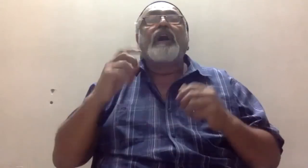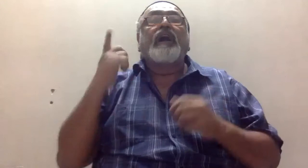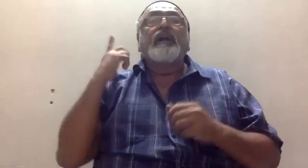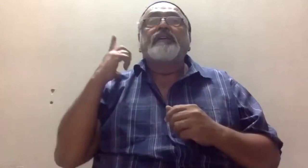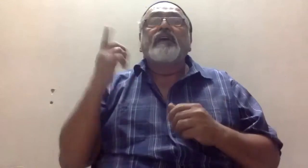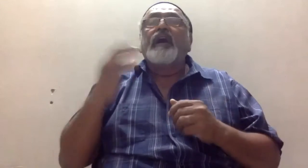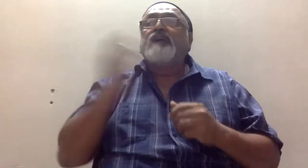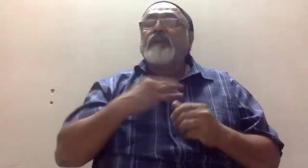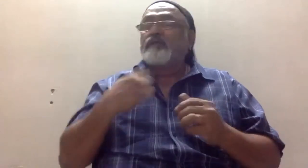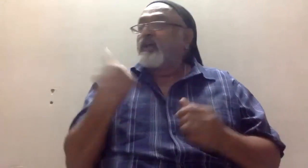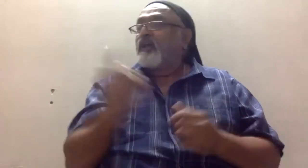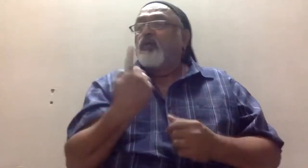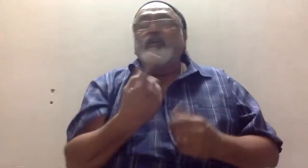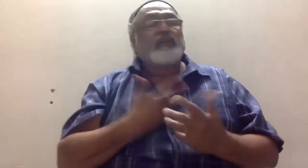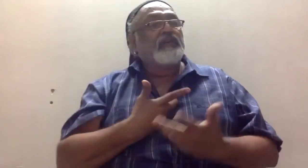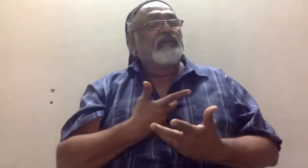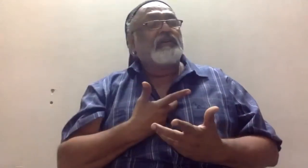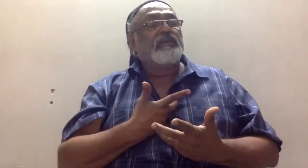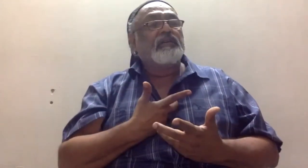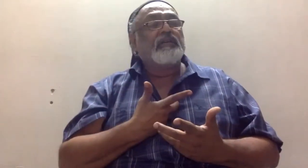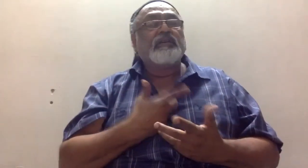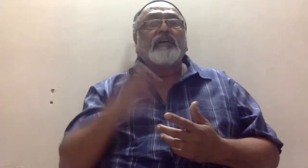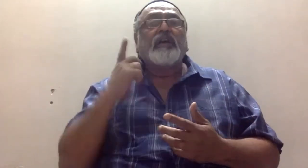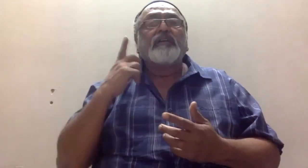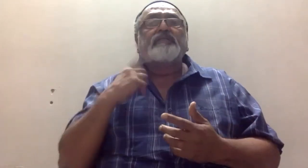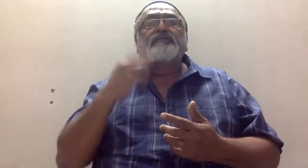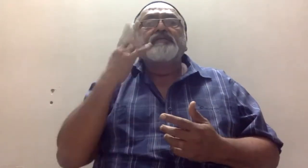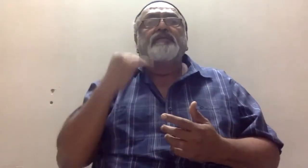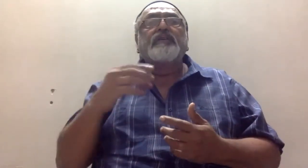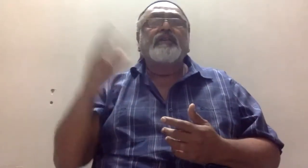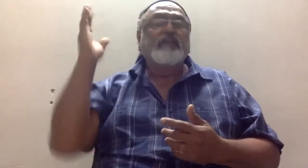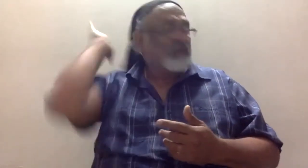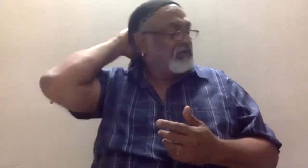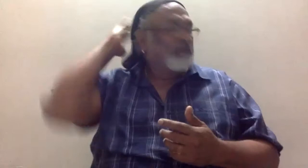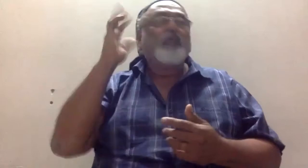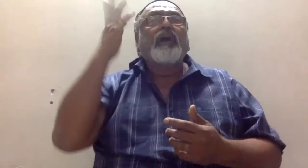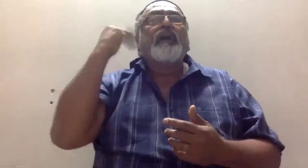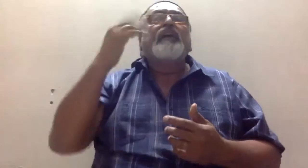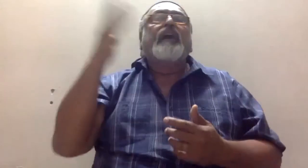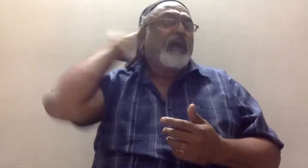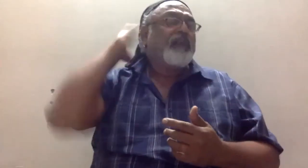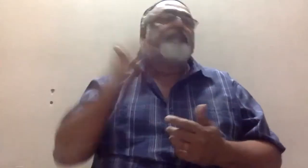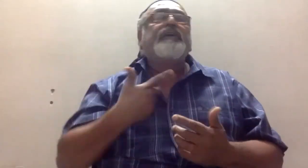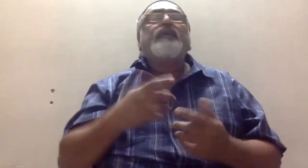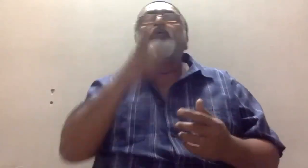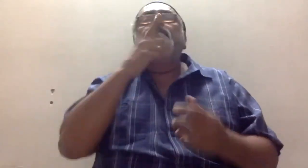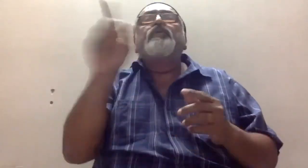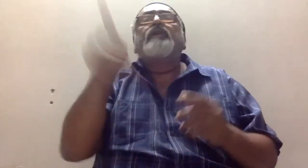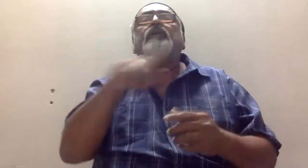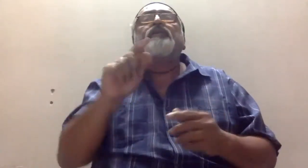alone there at that time, and the guard says, "Why anybody will hit you? What you have done?" So I have to defend myself